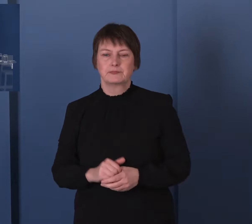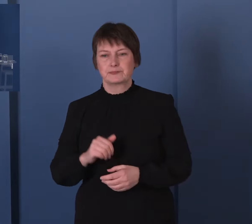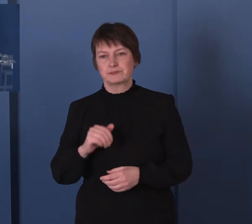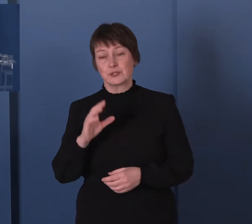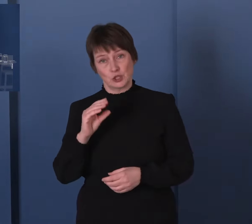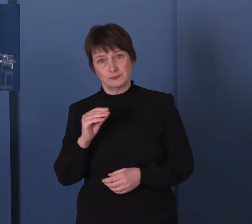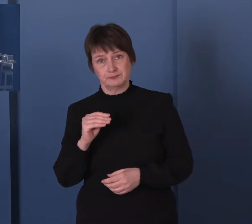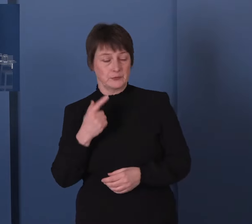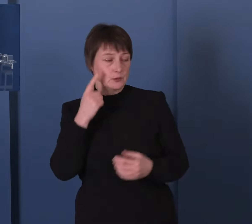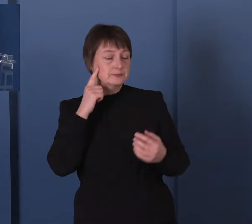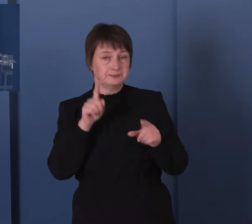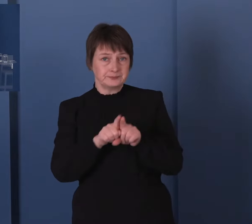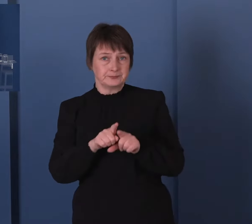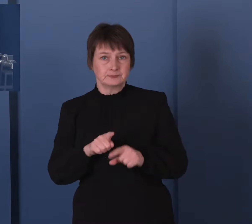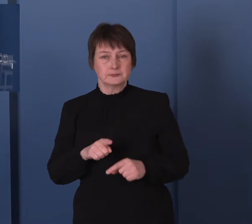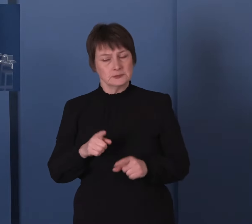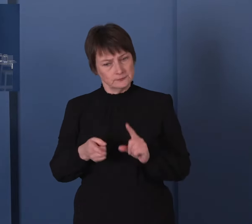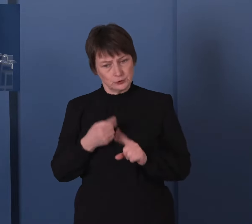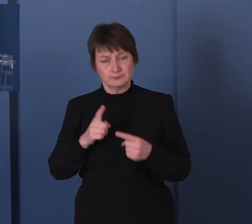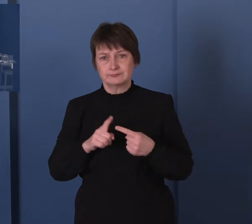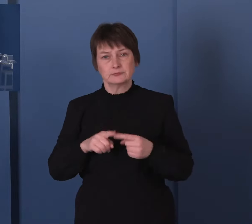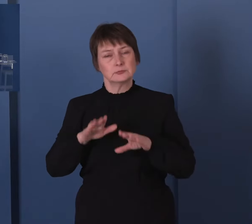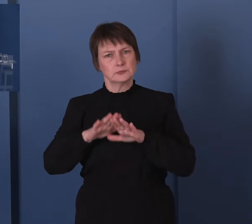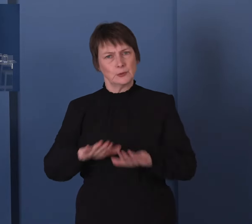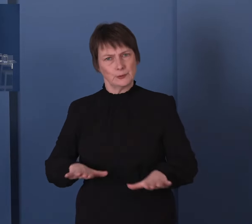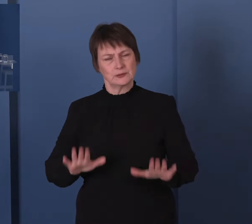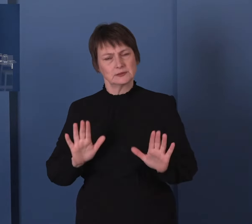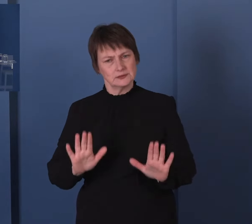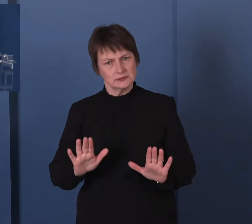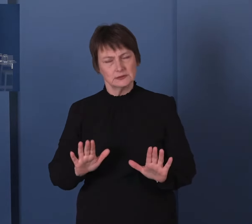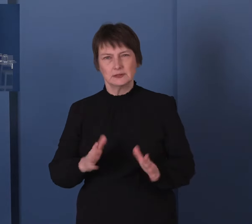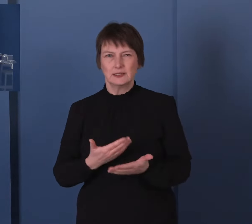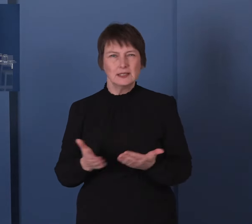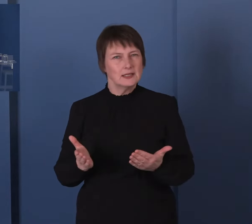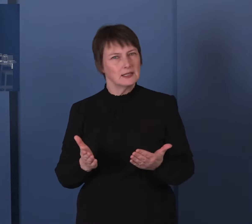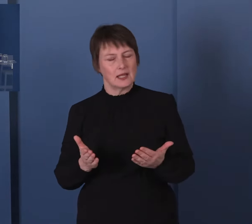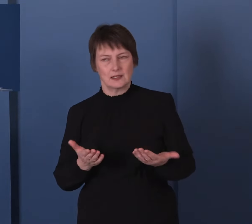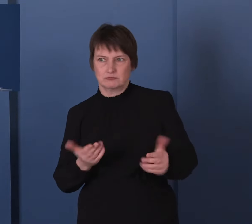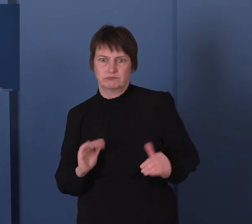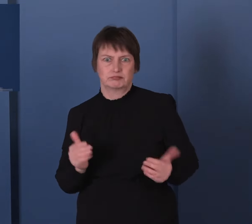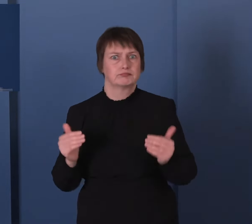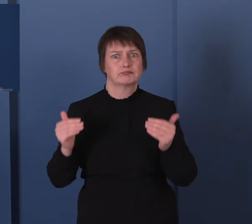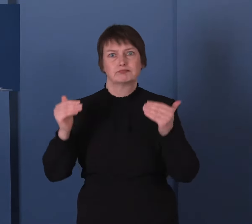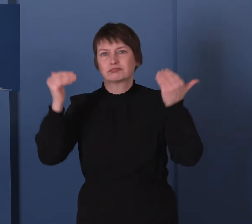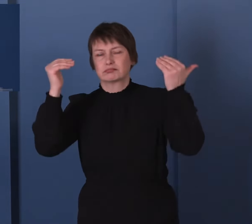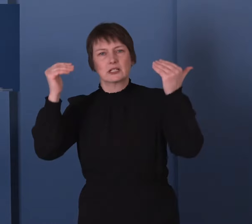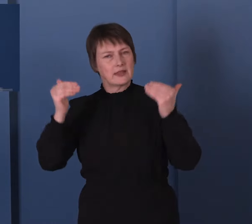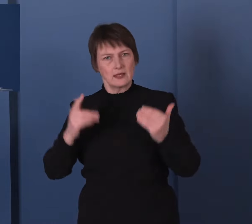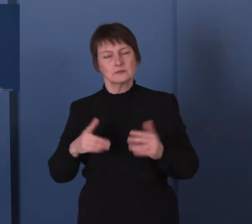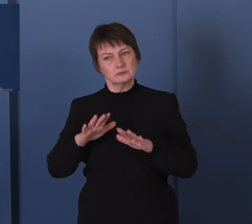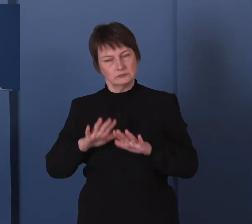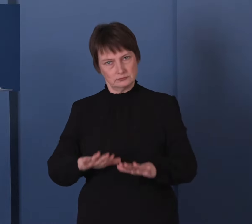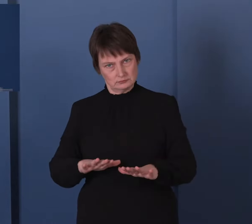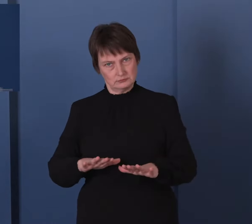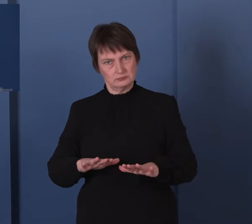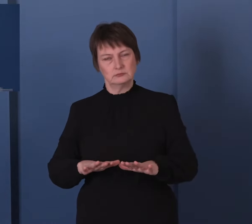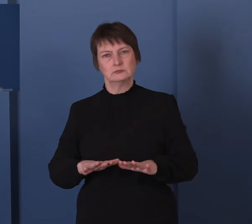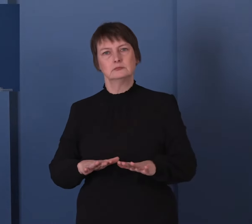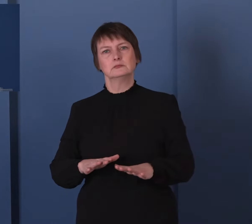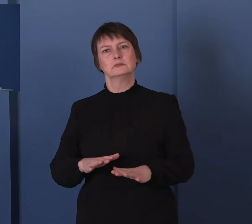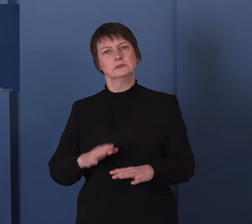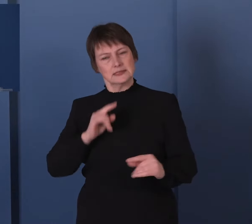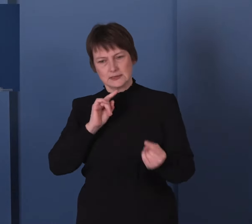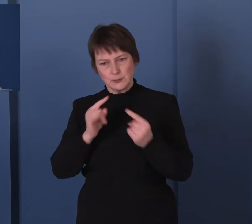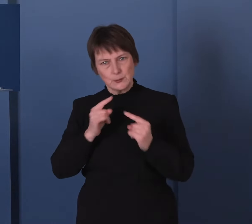stay calm. Stay calm. Don't heat the situation up. Come back to serious discussions. Sit down and continue